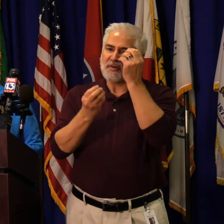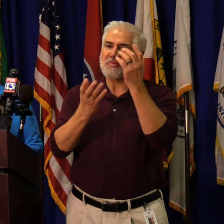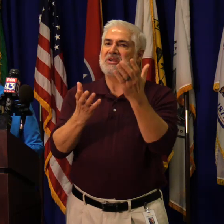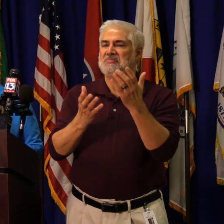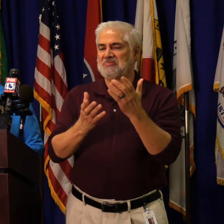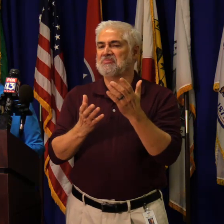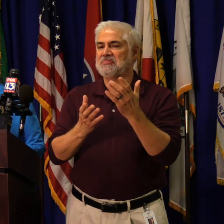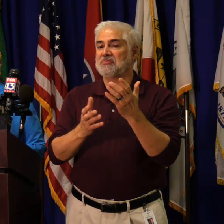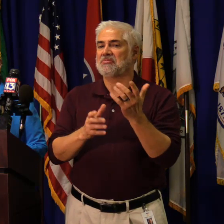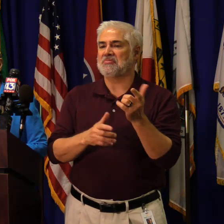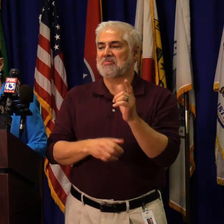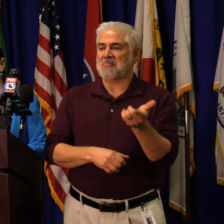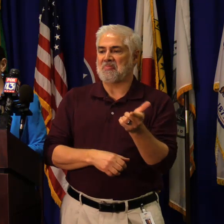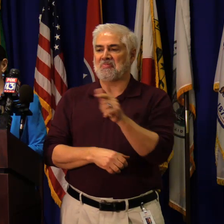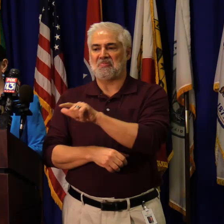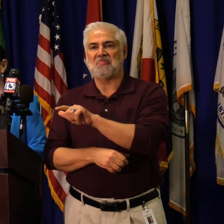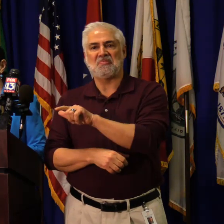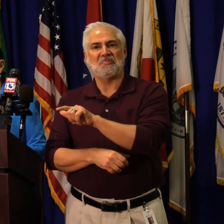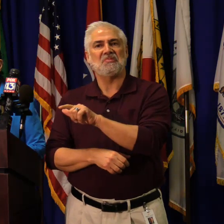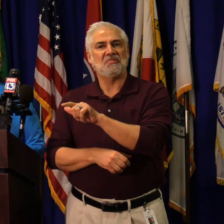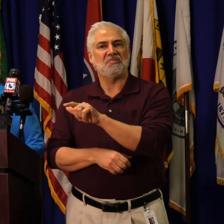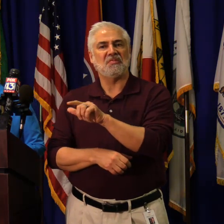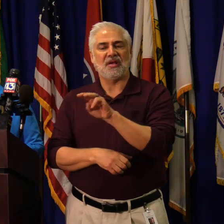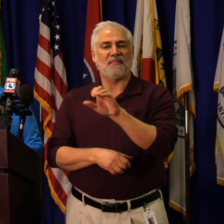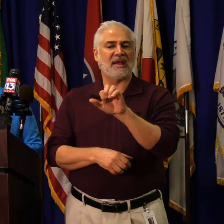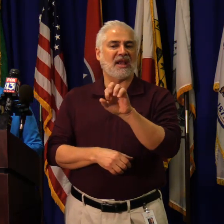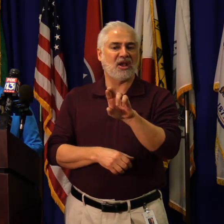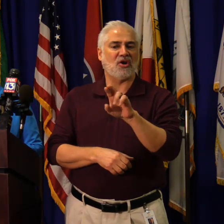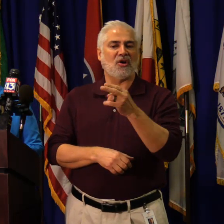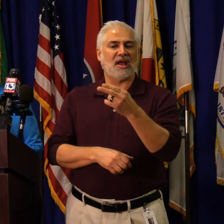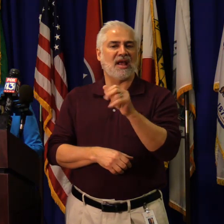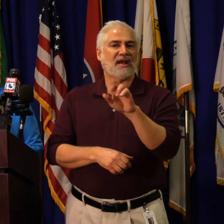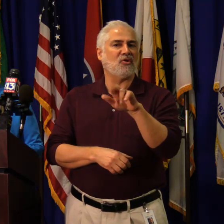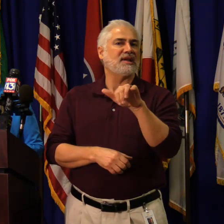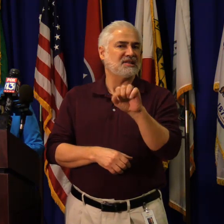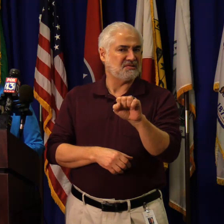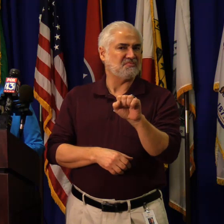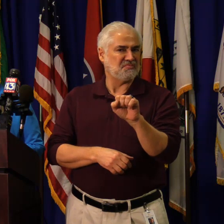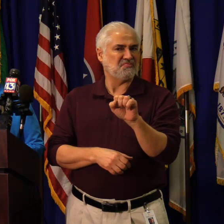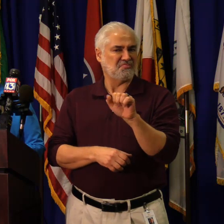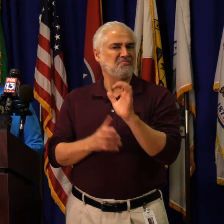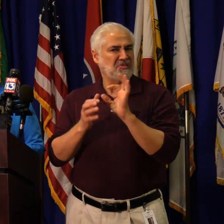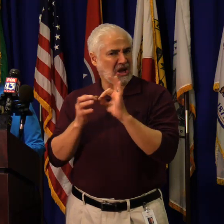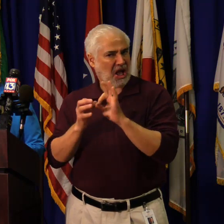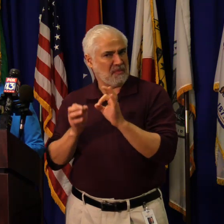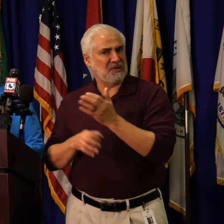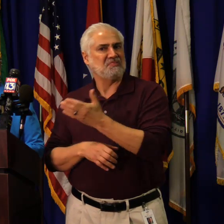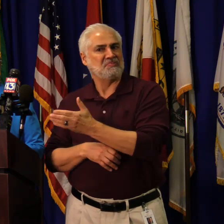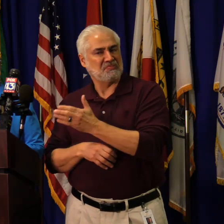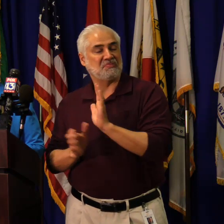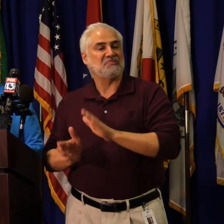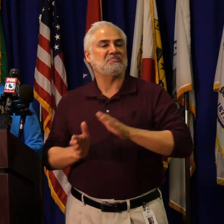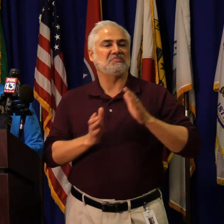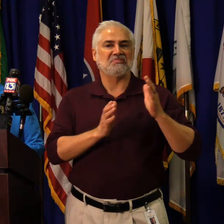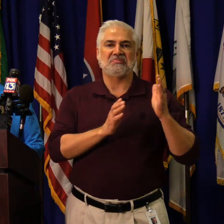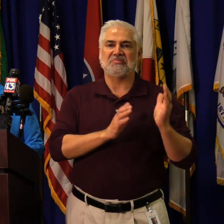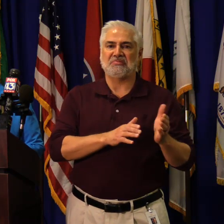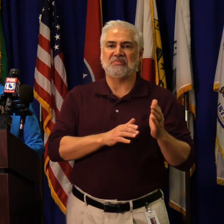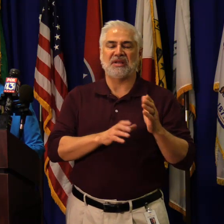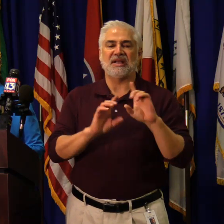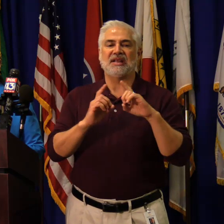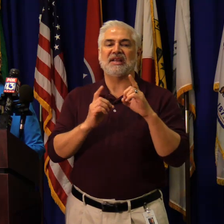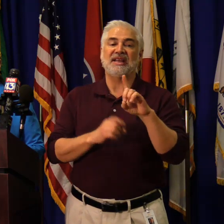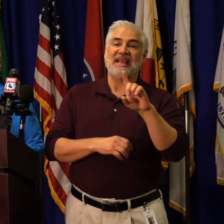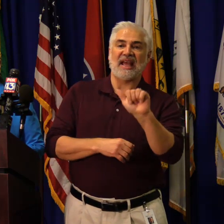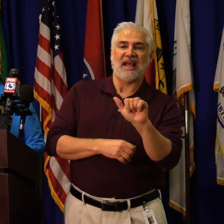2, and then I'm going to turn it over to Mayor Harris to say a few words. And then we're going to turn it over to District